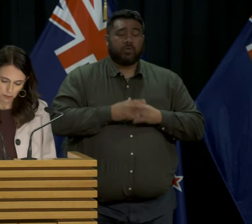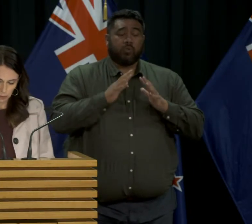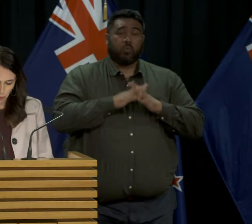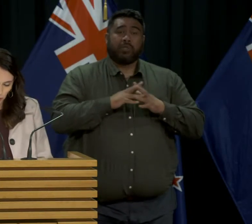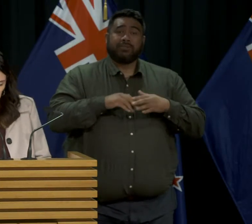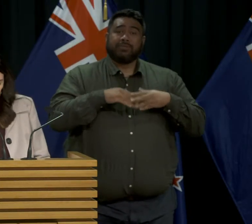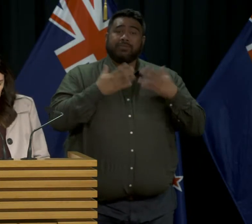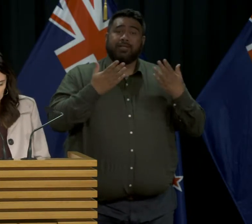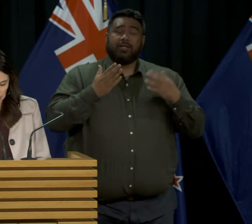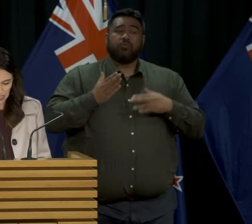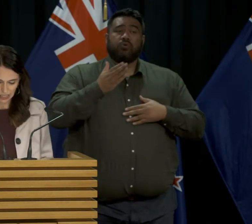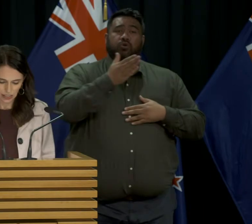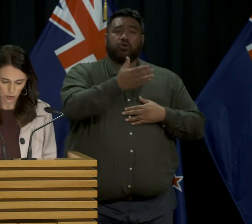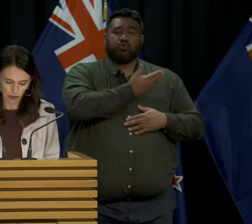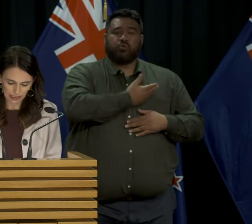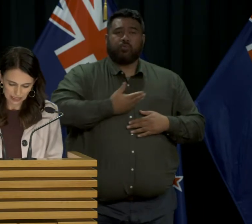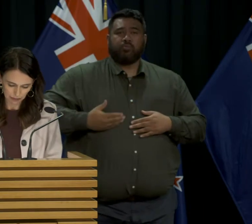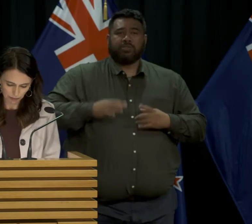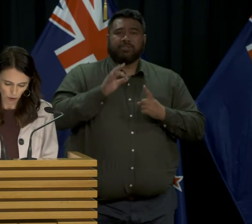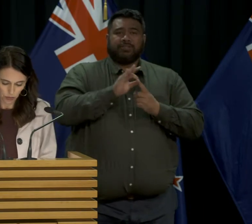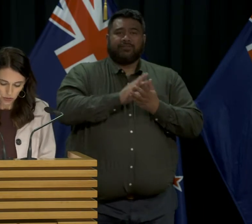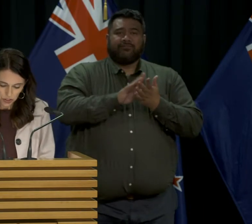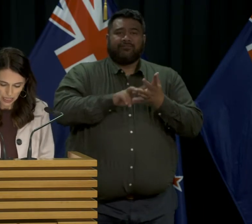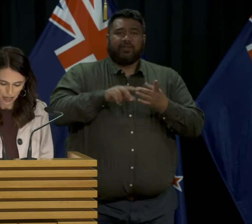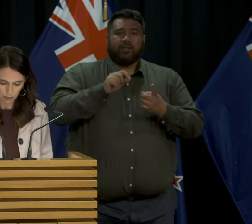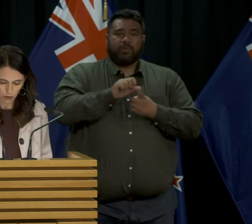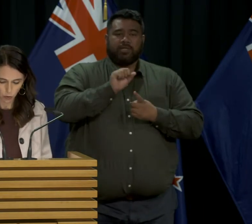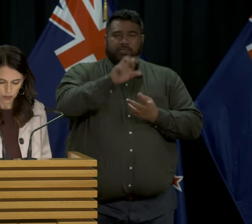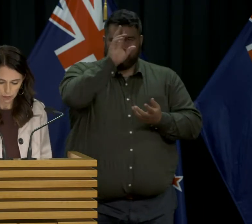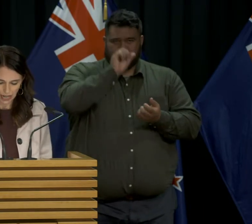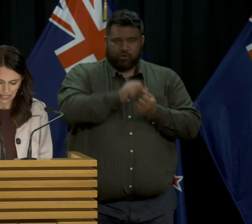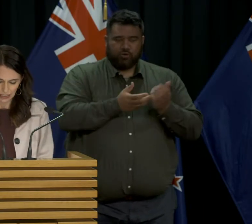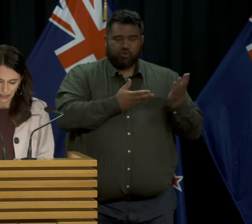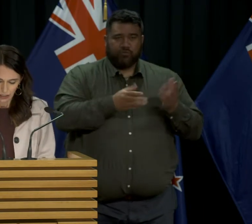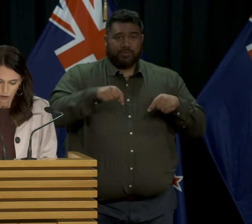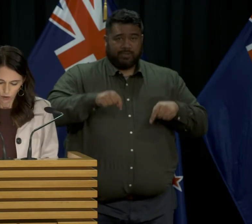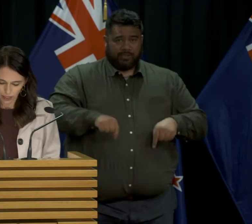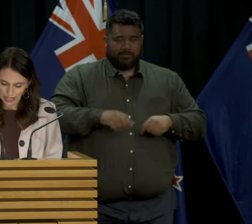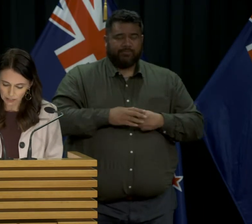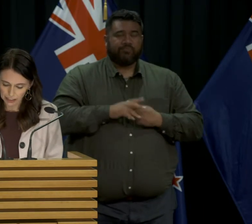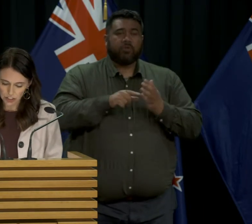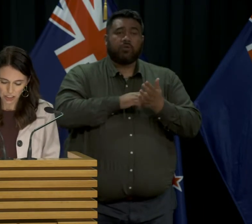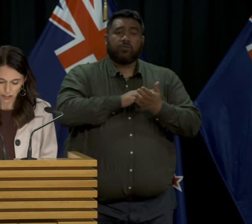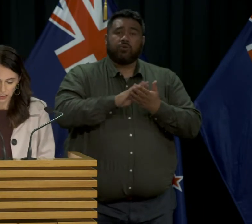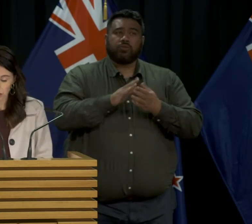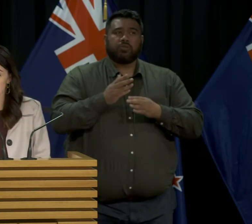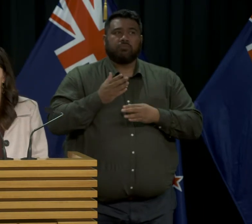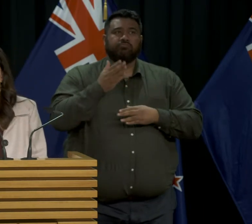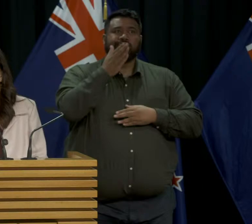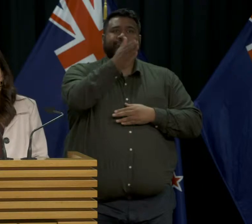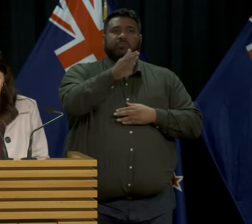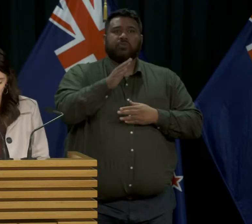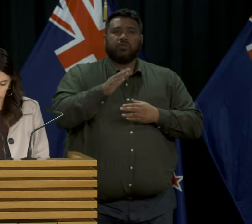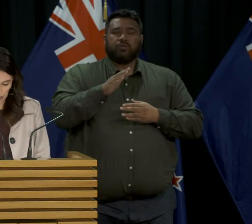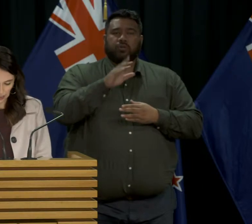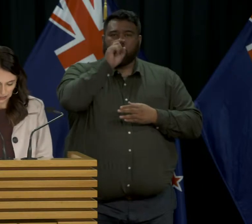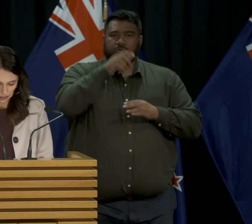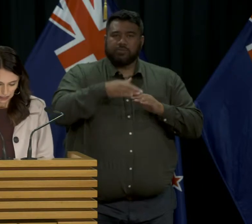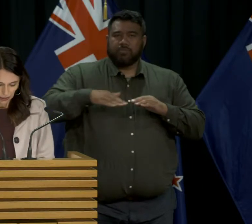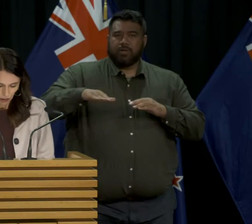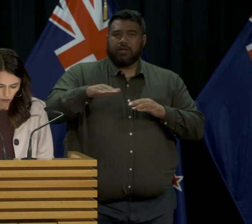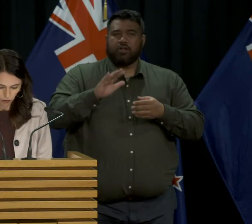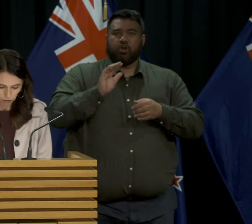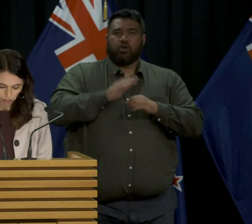Prince Philip's memorial service here in Wellington. On Thursday, I'm in the Hawke's Bay on a regenerative agricultural